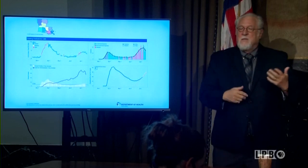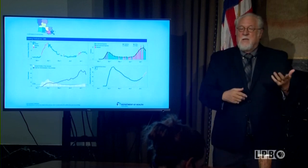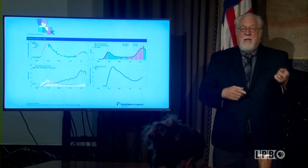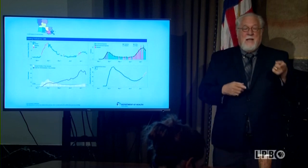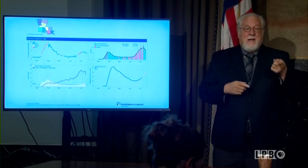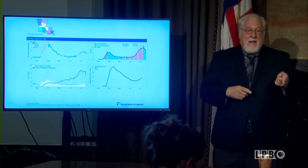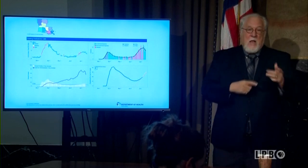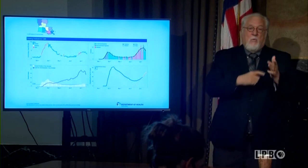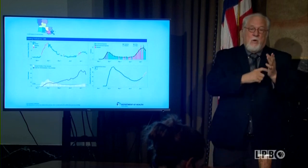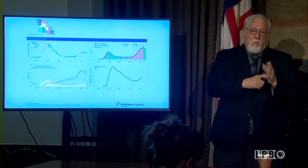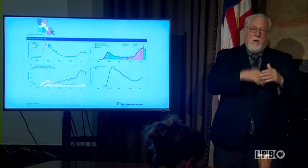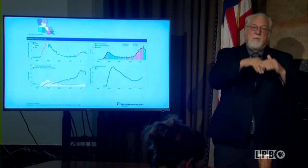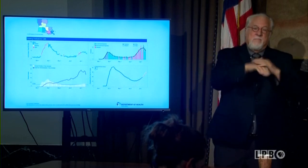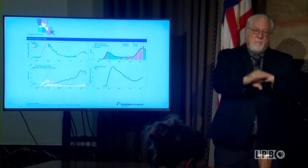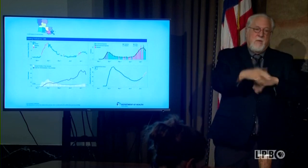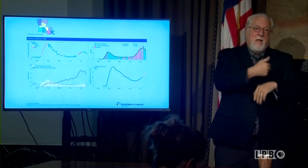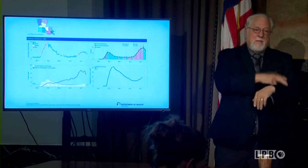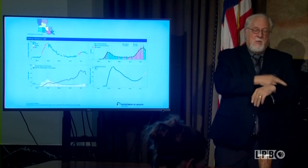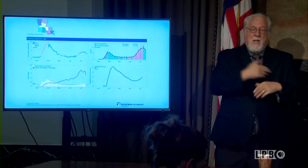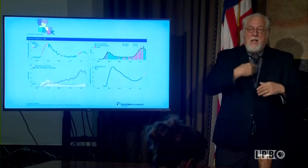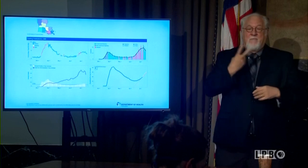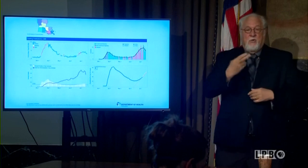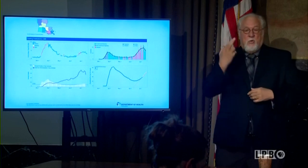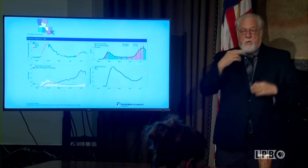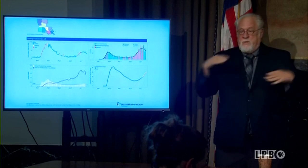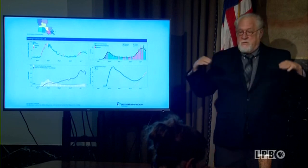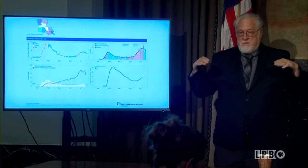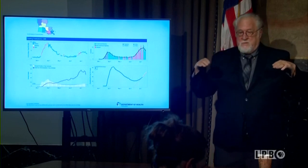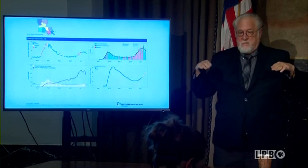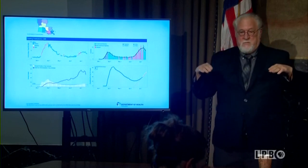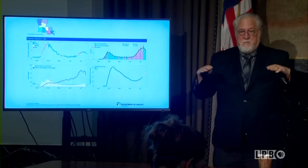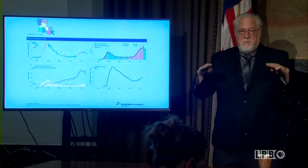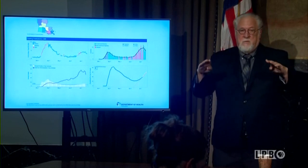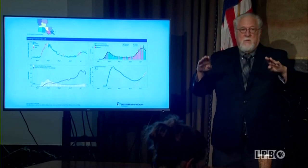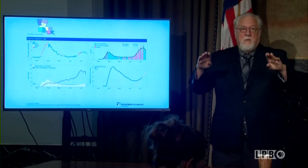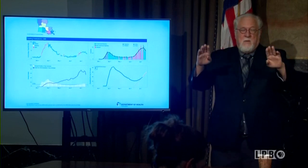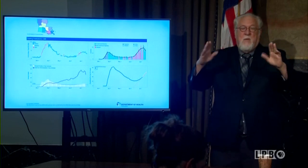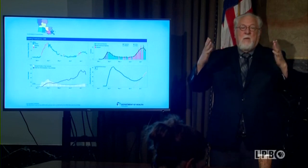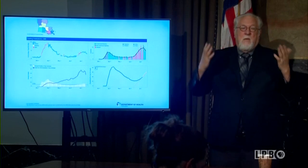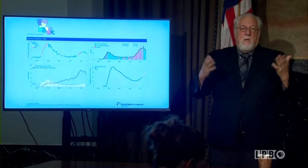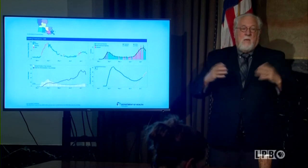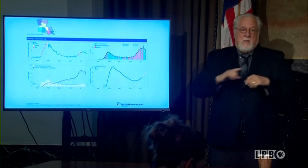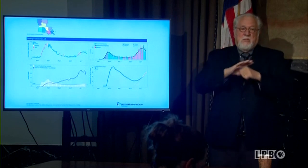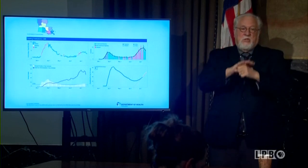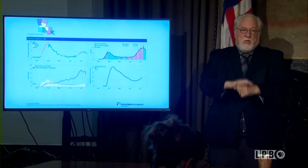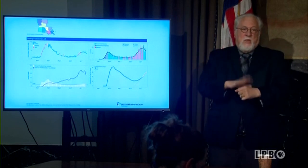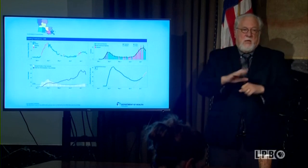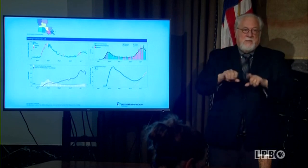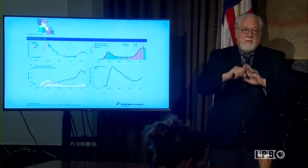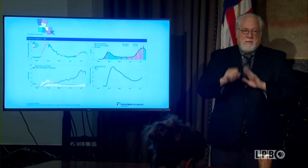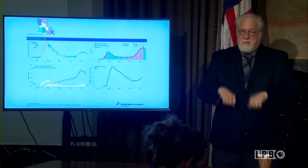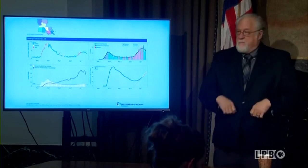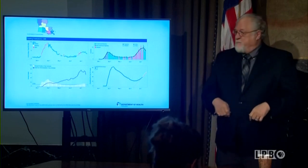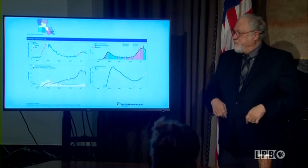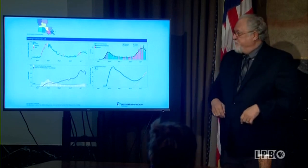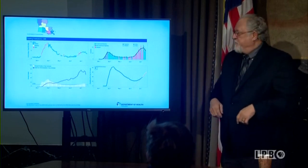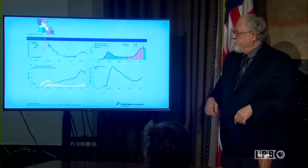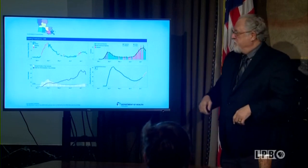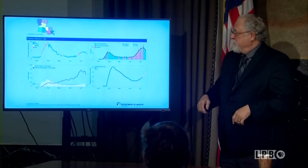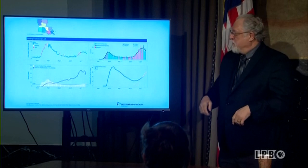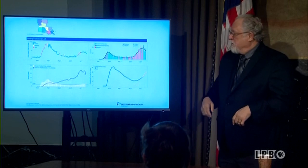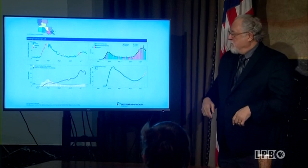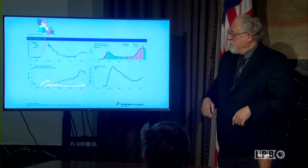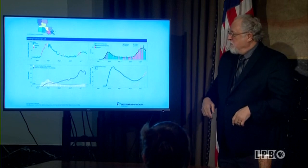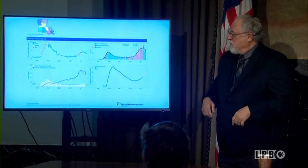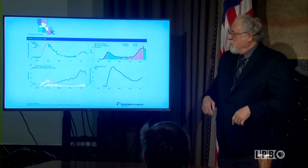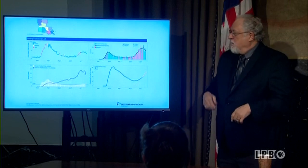are now requiring them to be admitted and so when you have two reasons for people to be coming in the hospital and be admitted it puts a lot of strain on those systems along those lines I'd like to